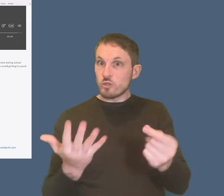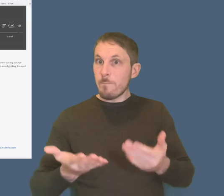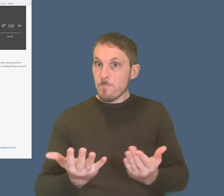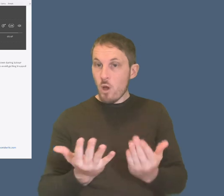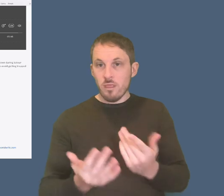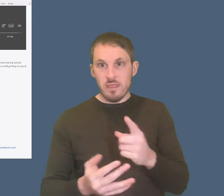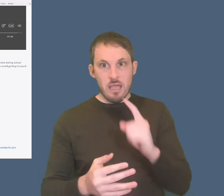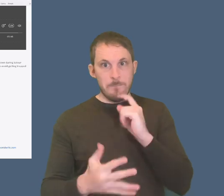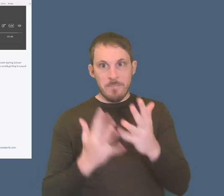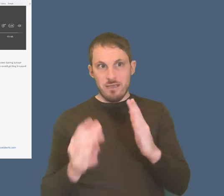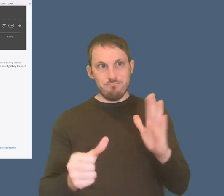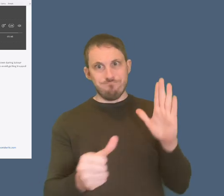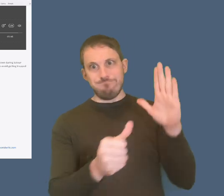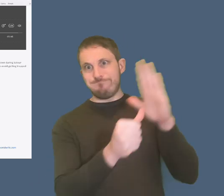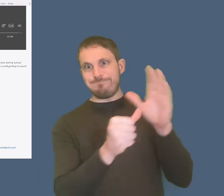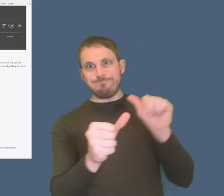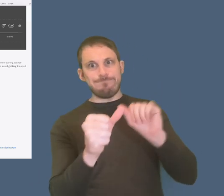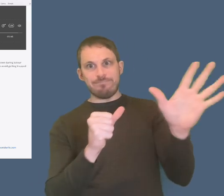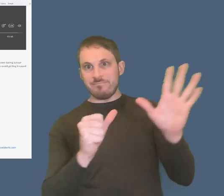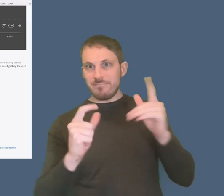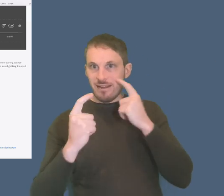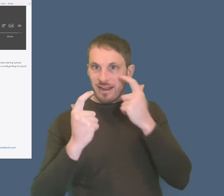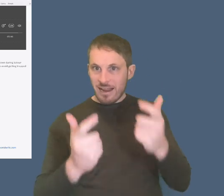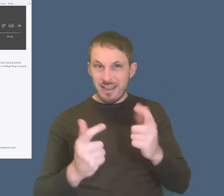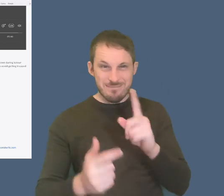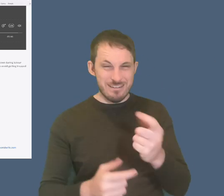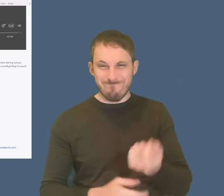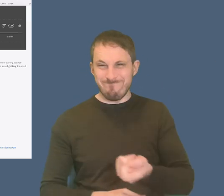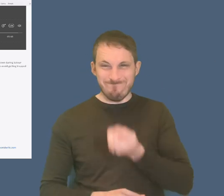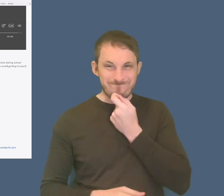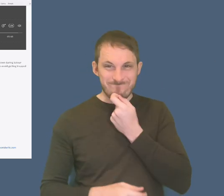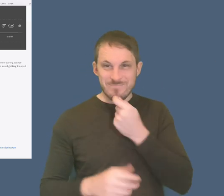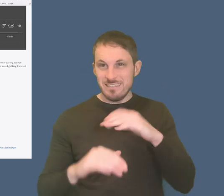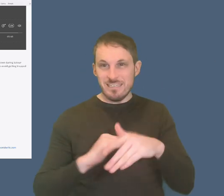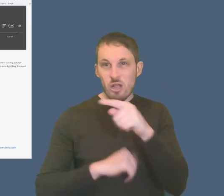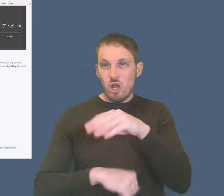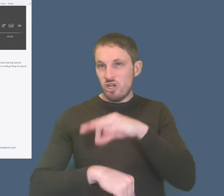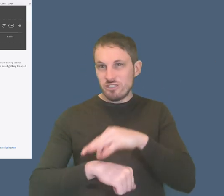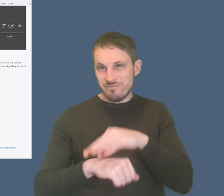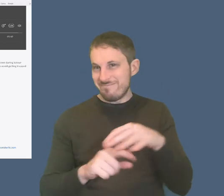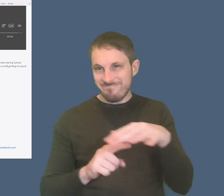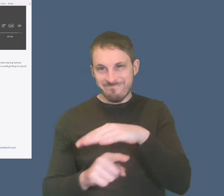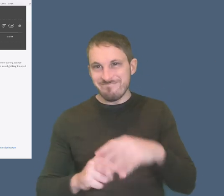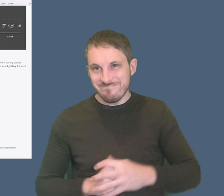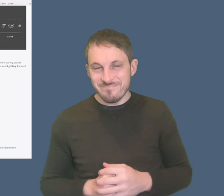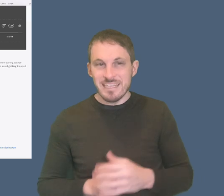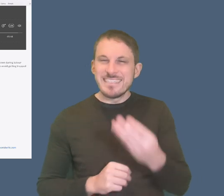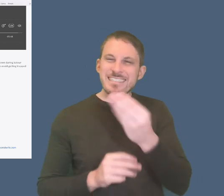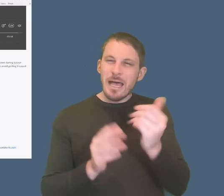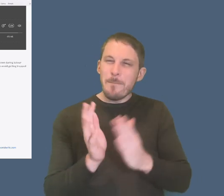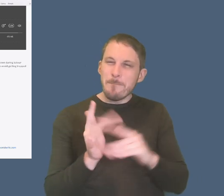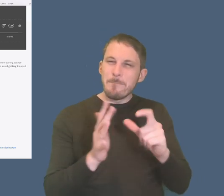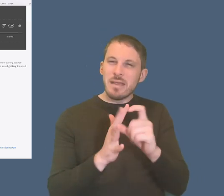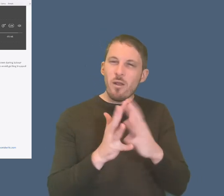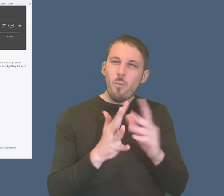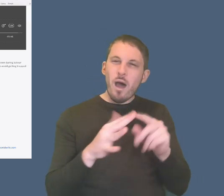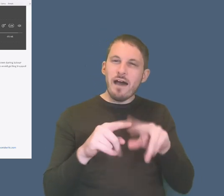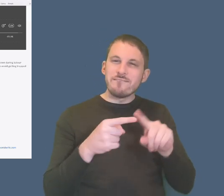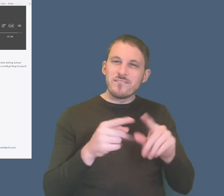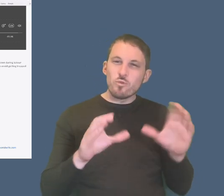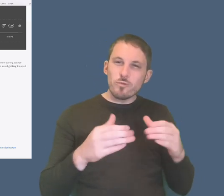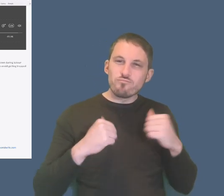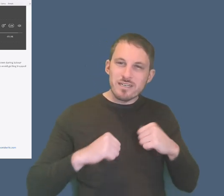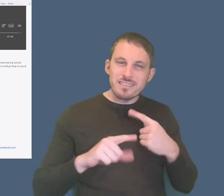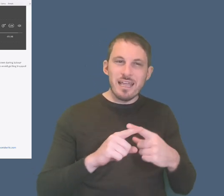in that setting. But it's also an anomaly in a hospital setting. Some midwifery group practice and continuity of